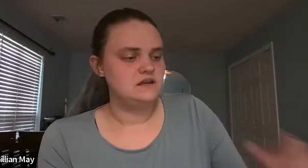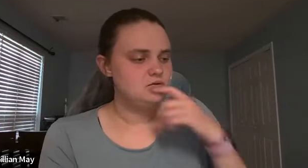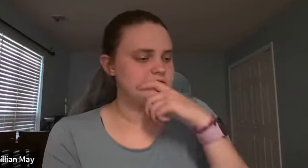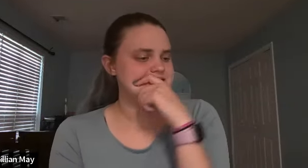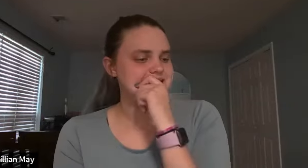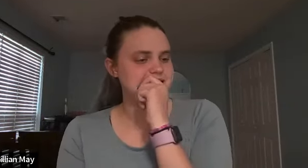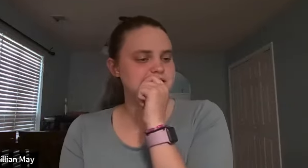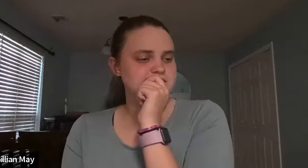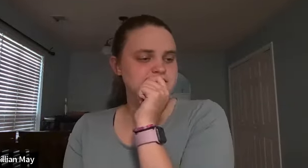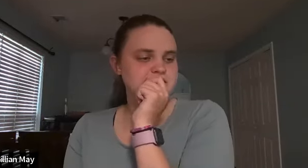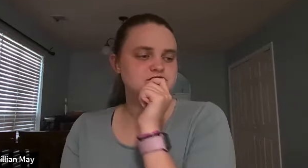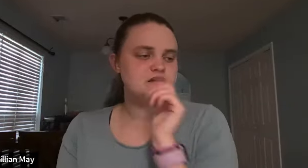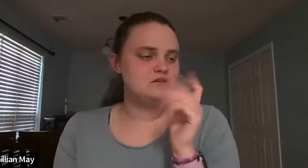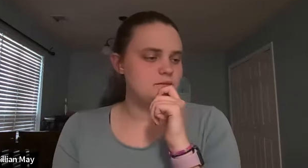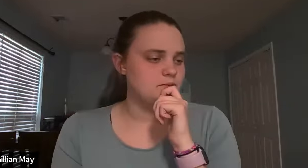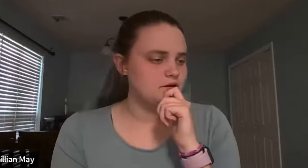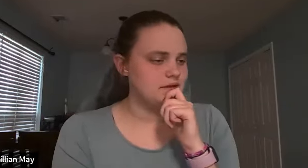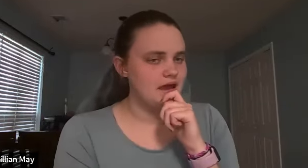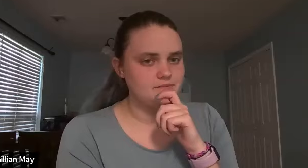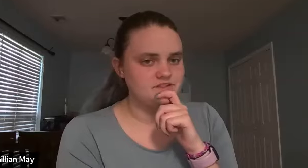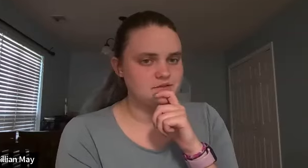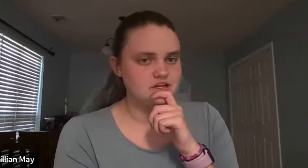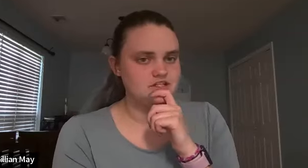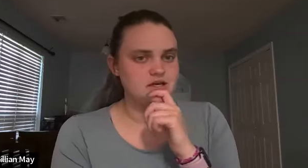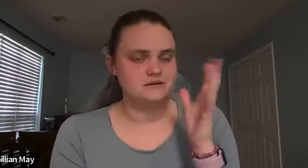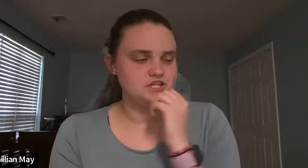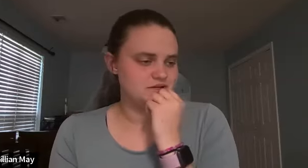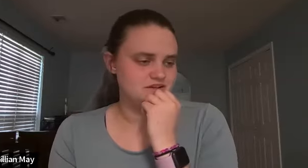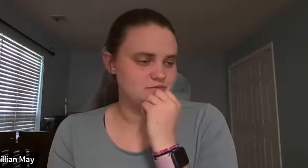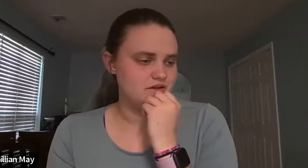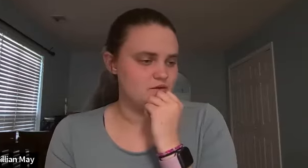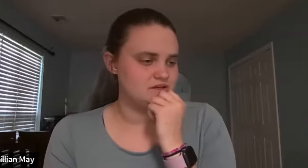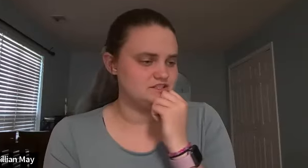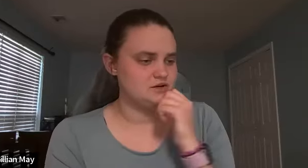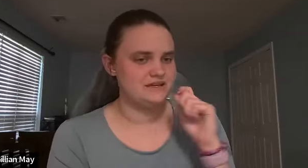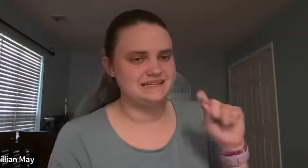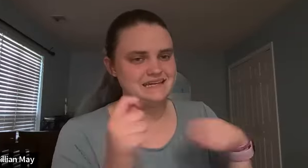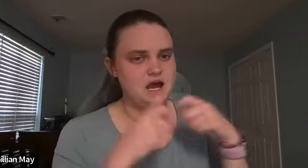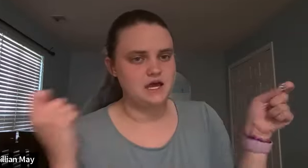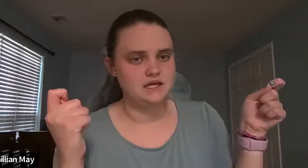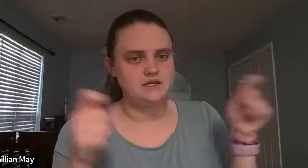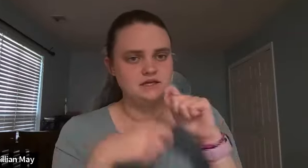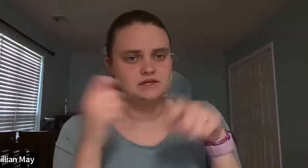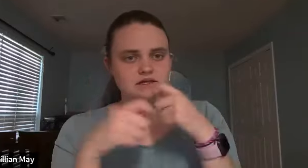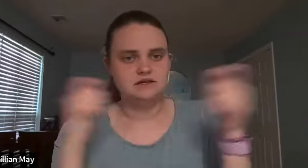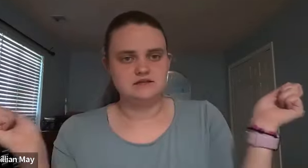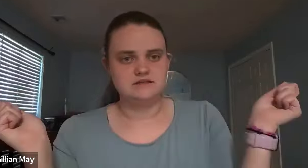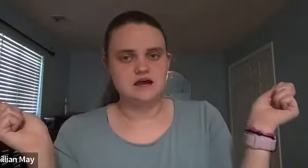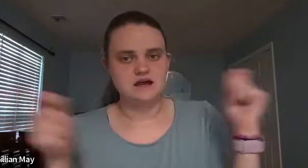no, is it? I was trying to look up on one of my apps, double check myself, but all the ones it's showing is like tie,